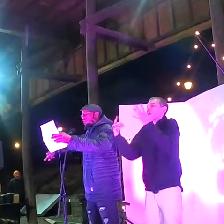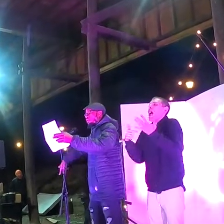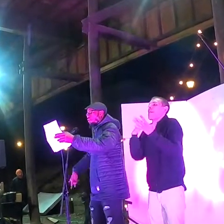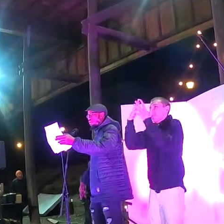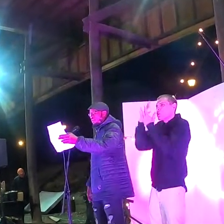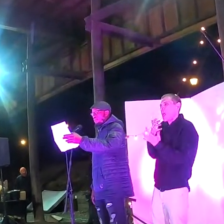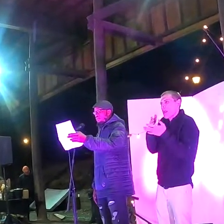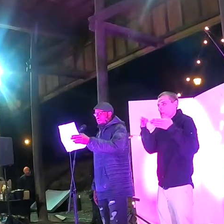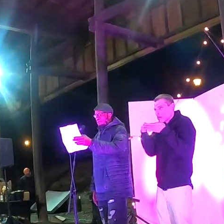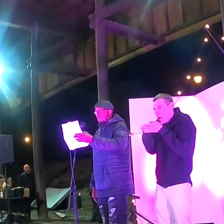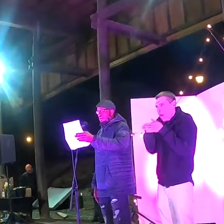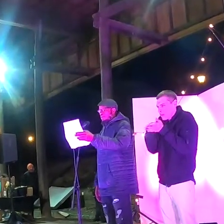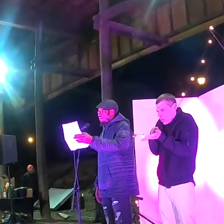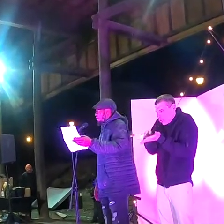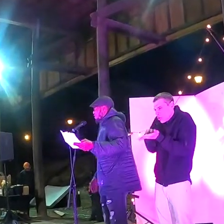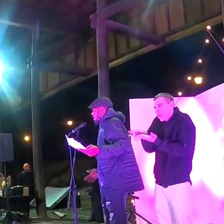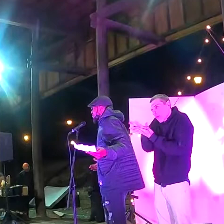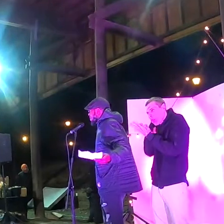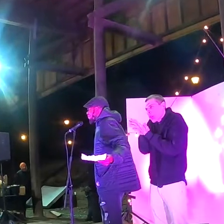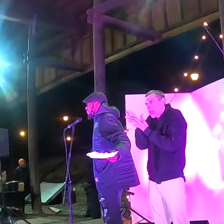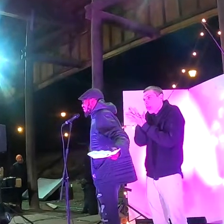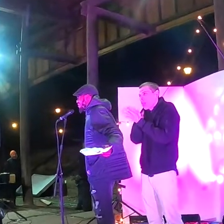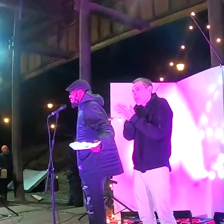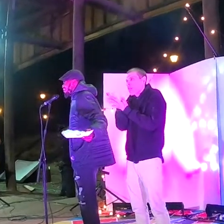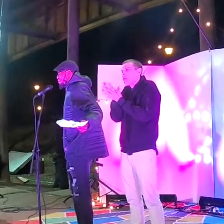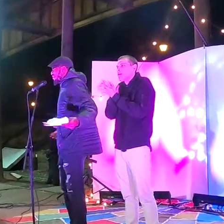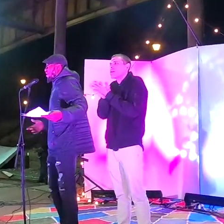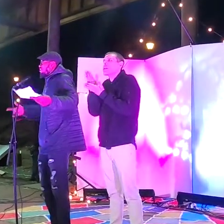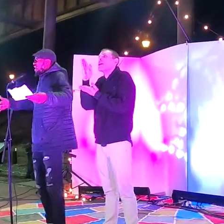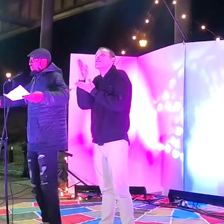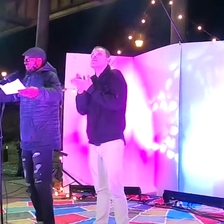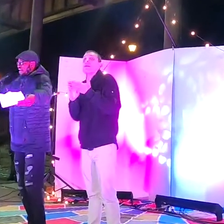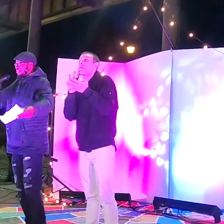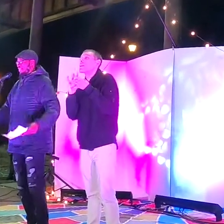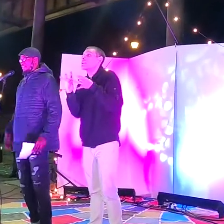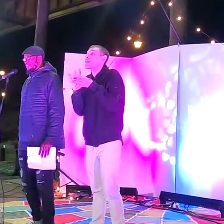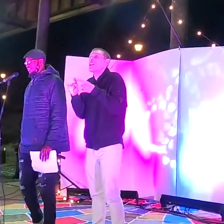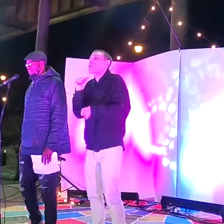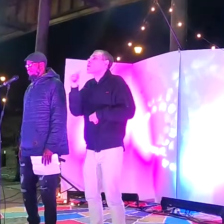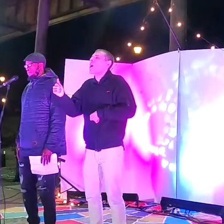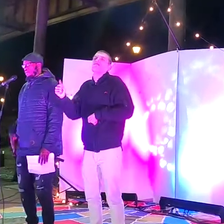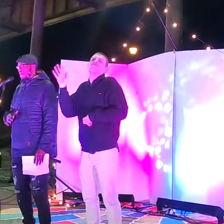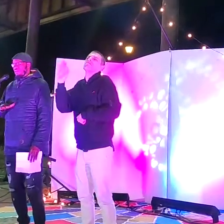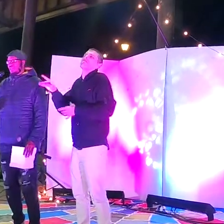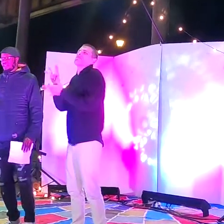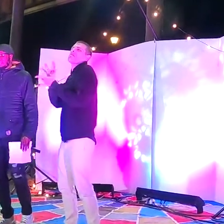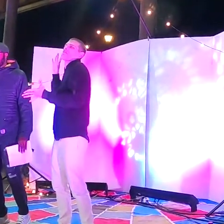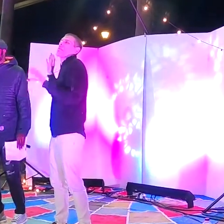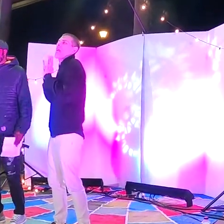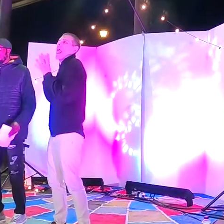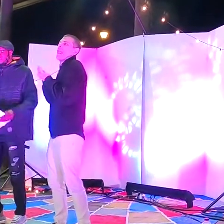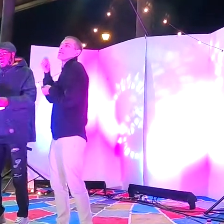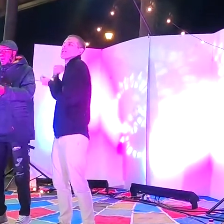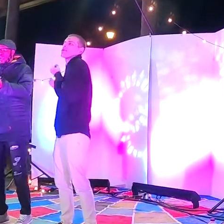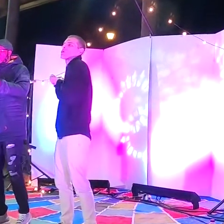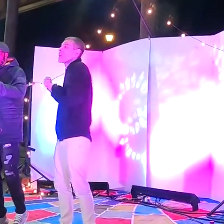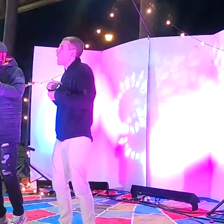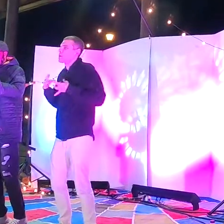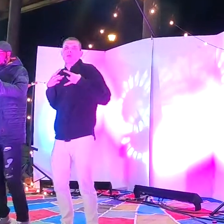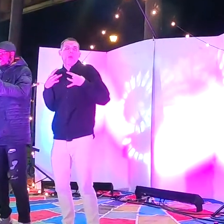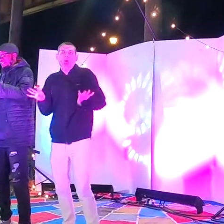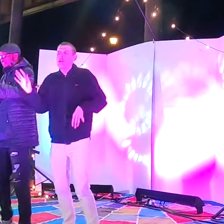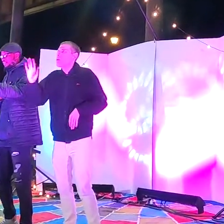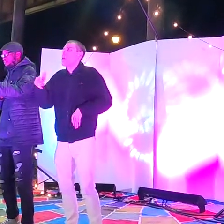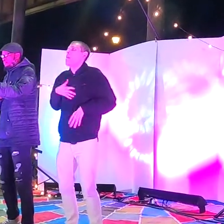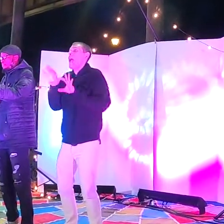in the corner of truth. Now some will say they are not their ancestors. I don't like that. I am